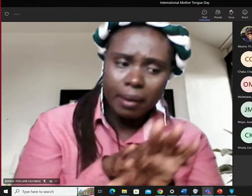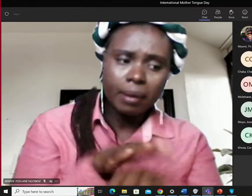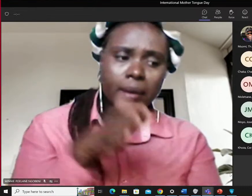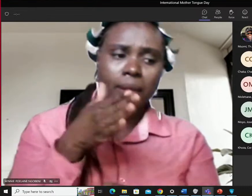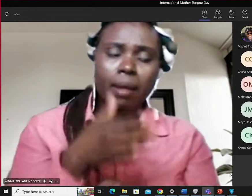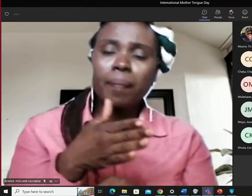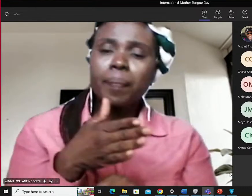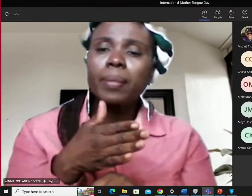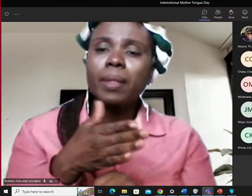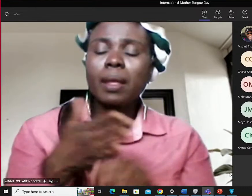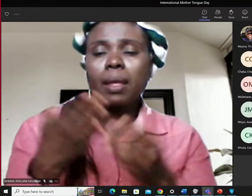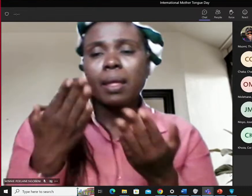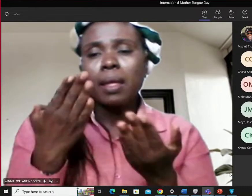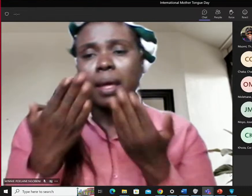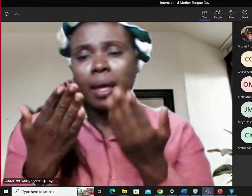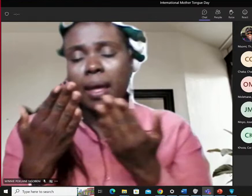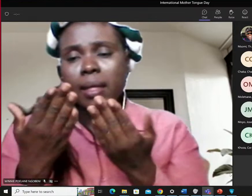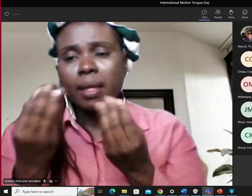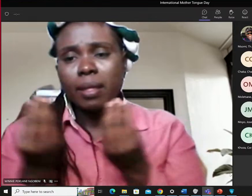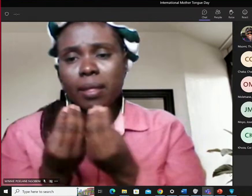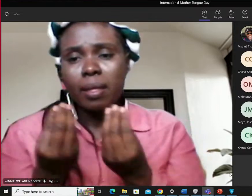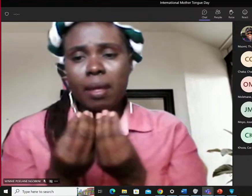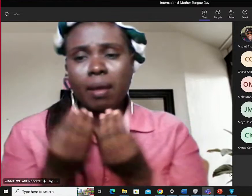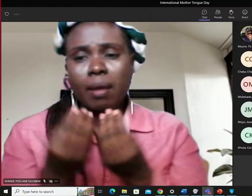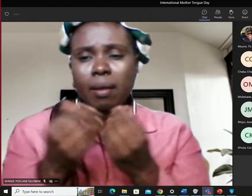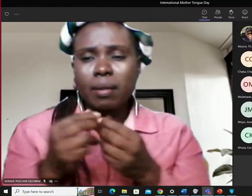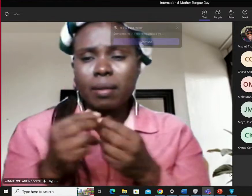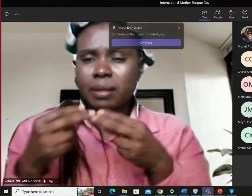of signing.